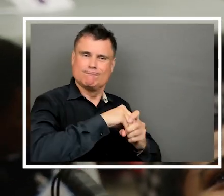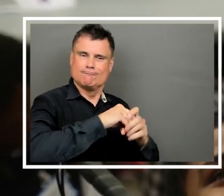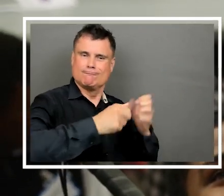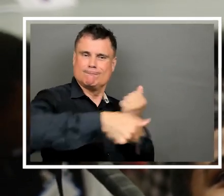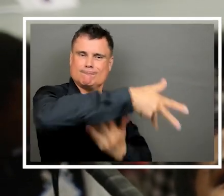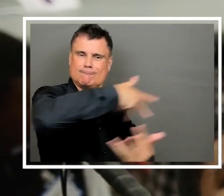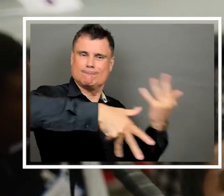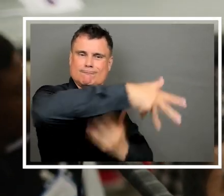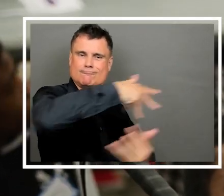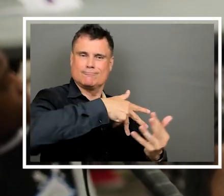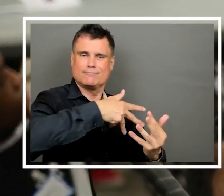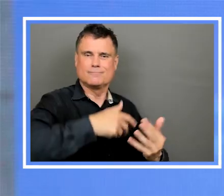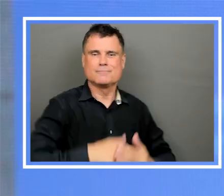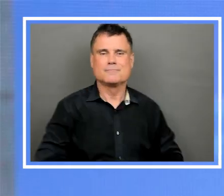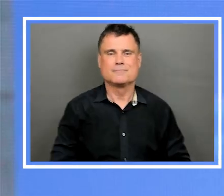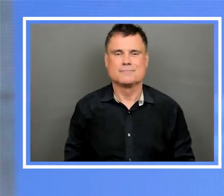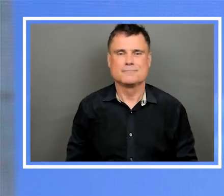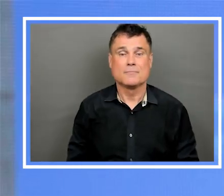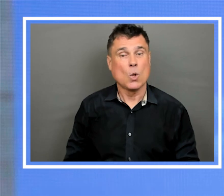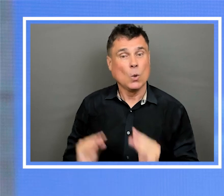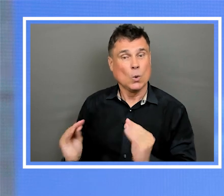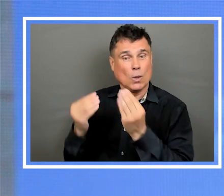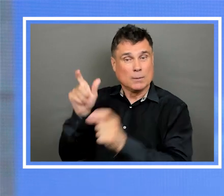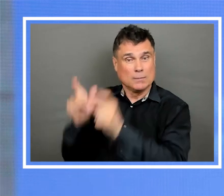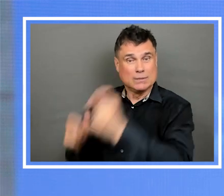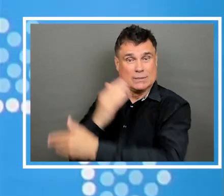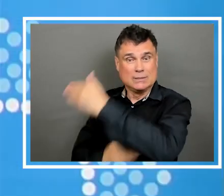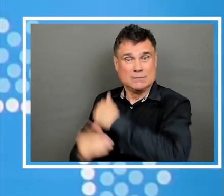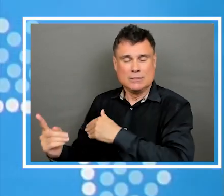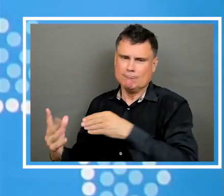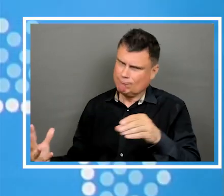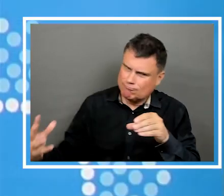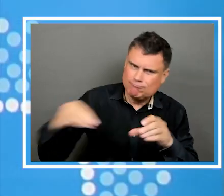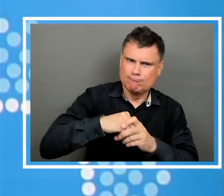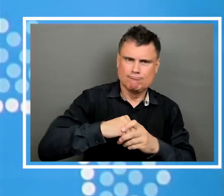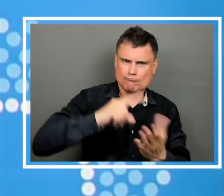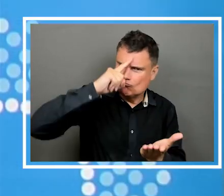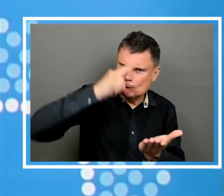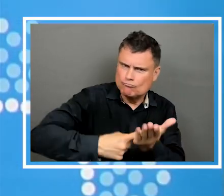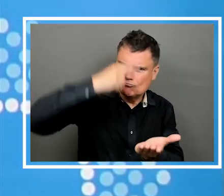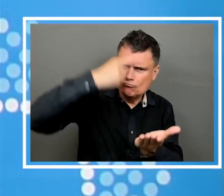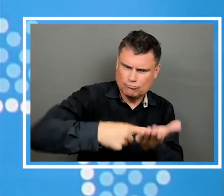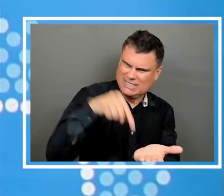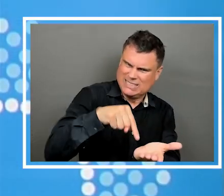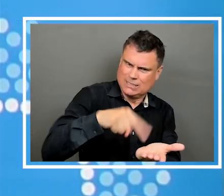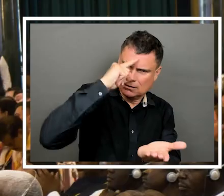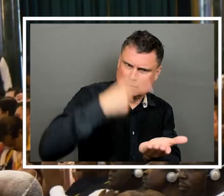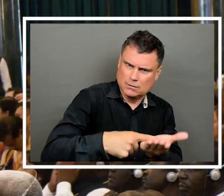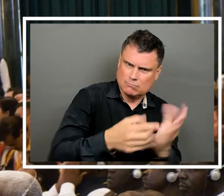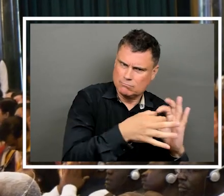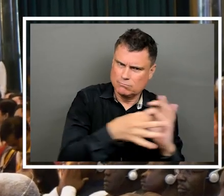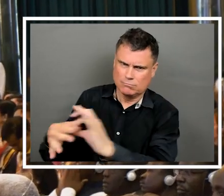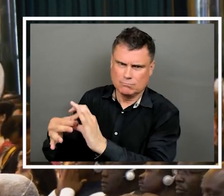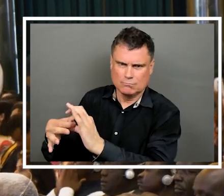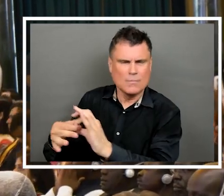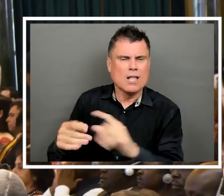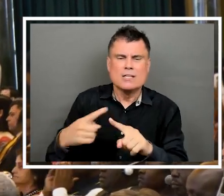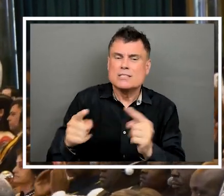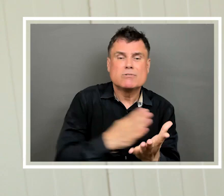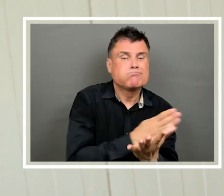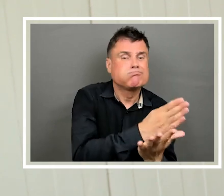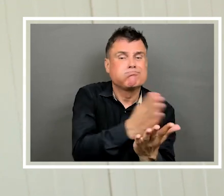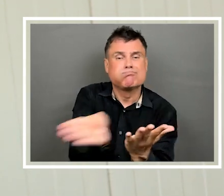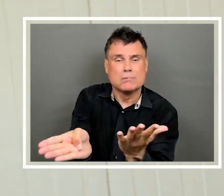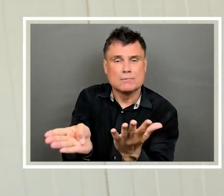a contribution to society. Young persons with disabilities can take part in decision making in all sorts of different